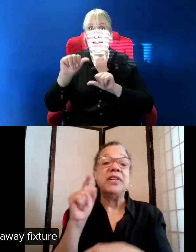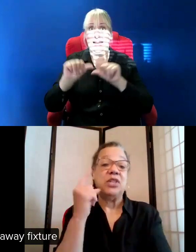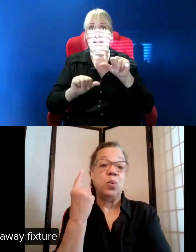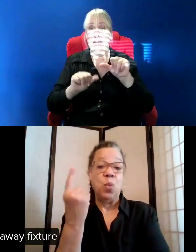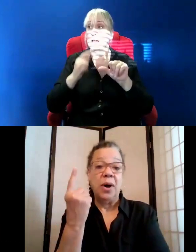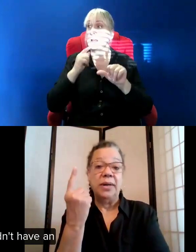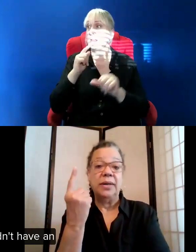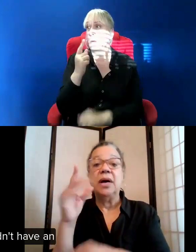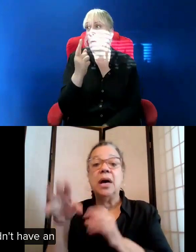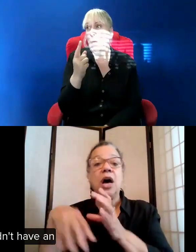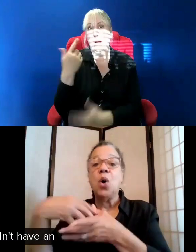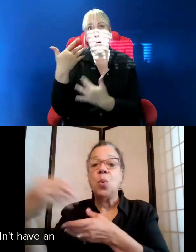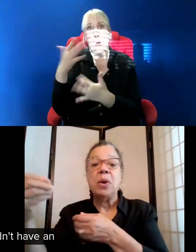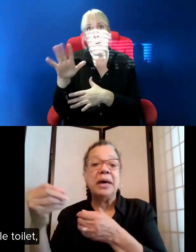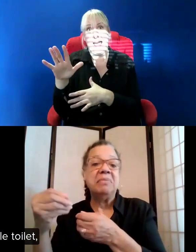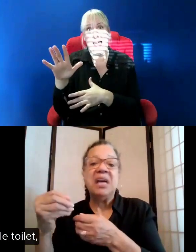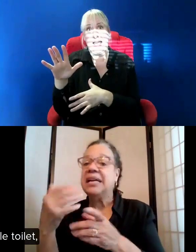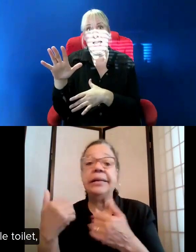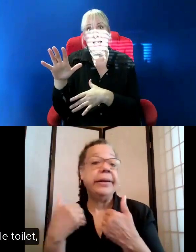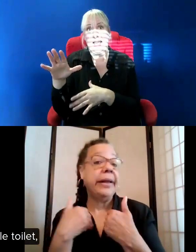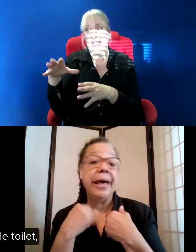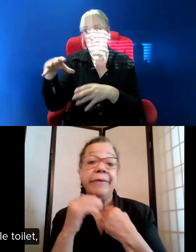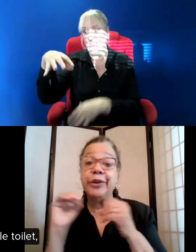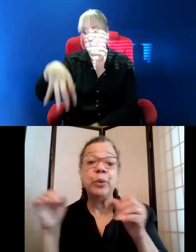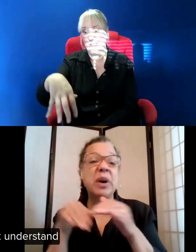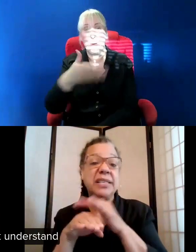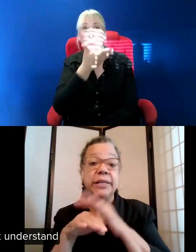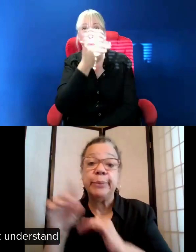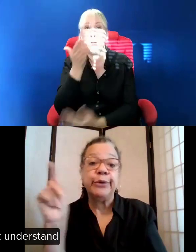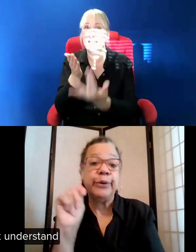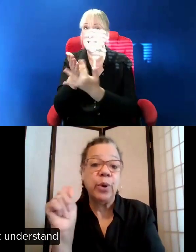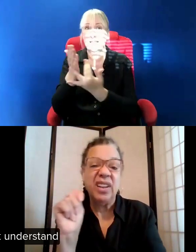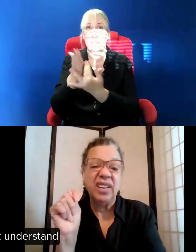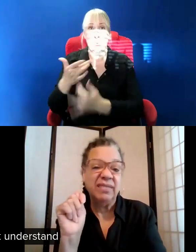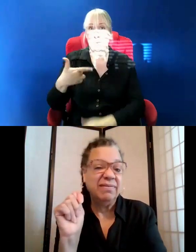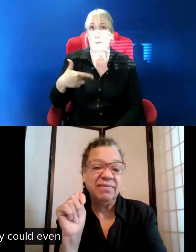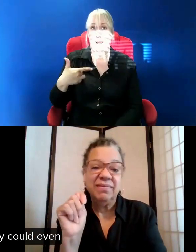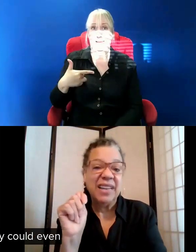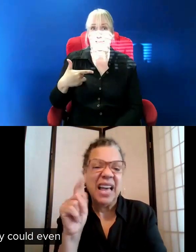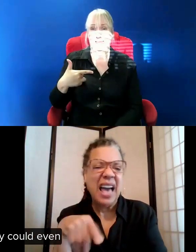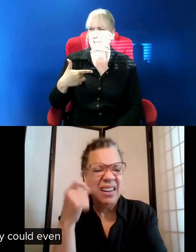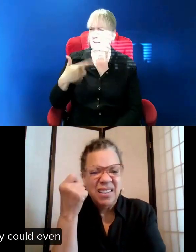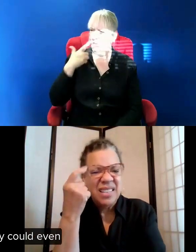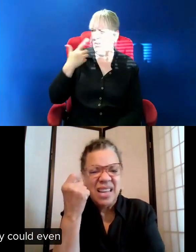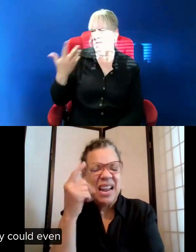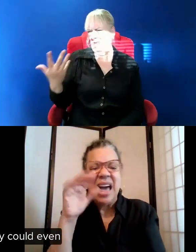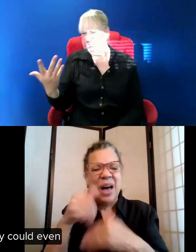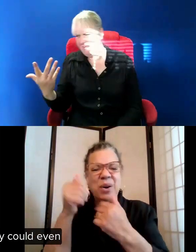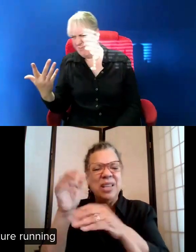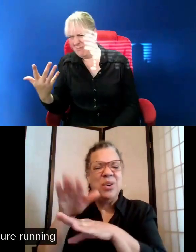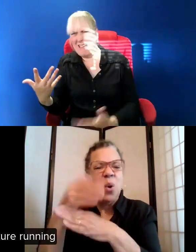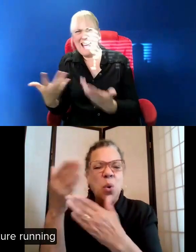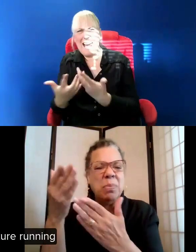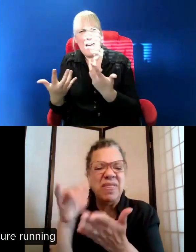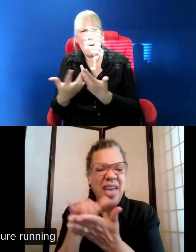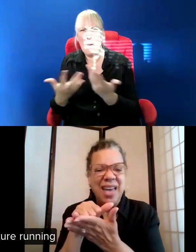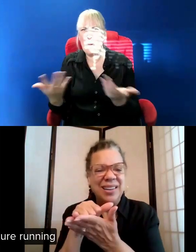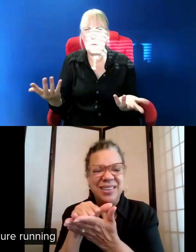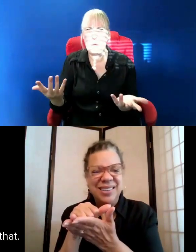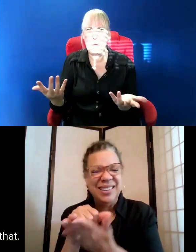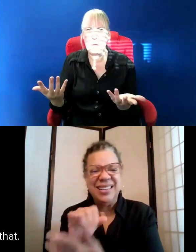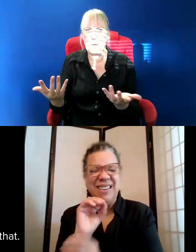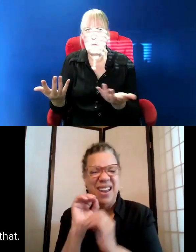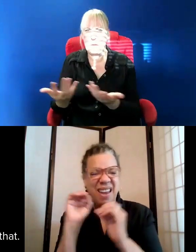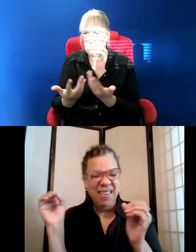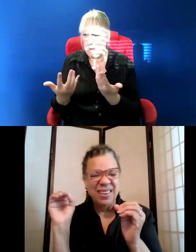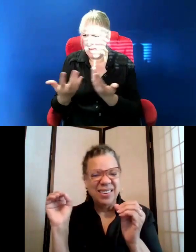away fixture and they didn't have an accessible toilet, which I didn't understand how they could even, you know, they could even have the fixture running